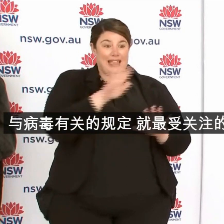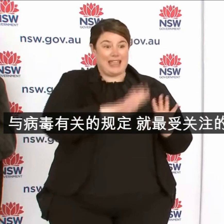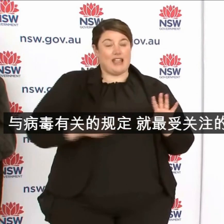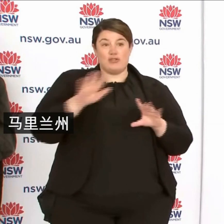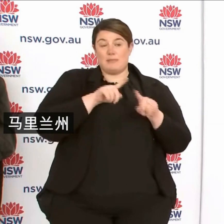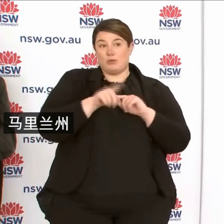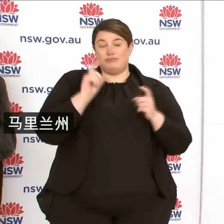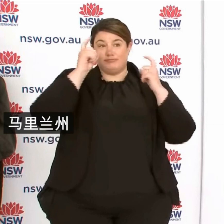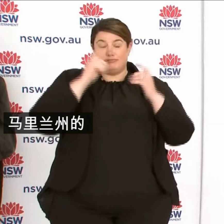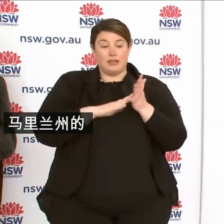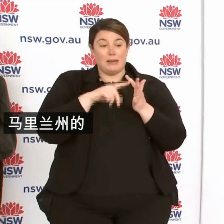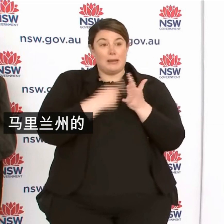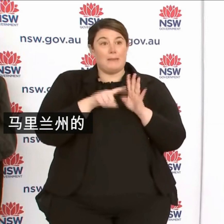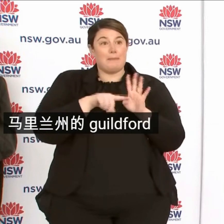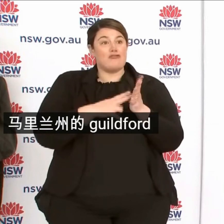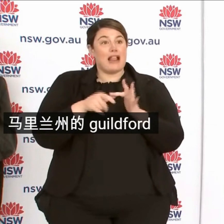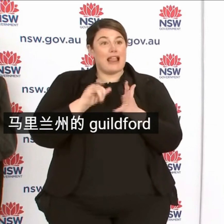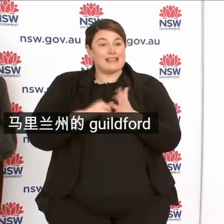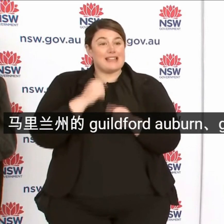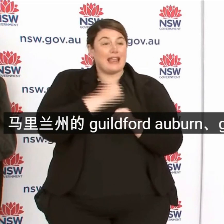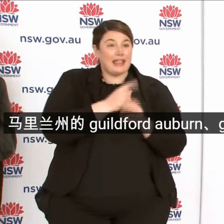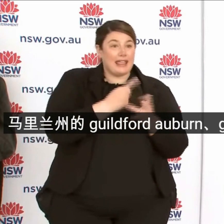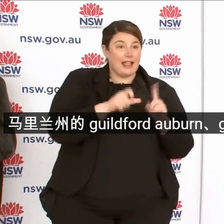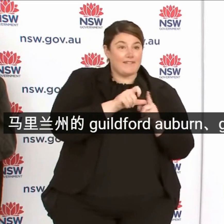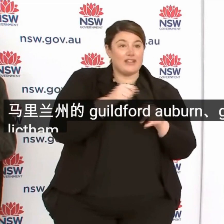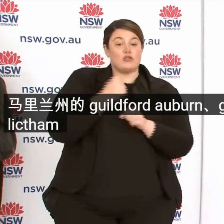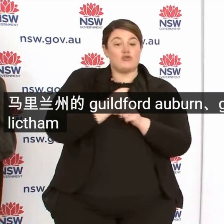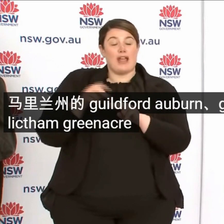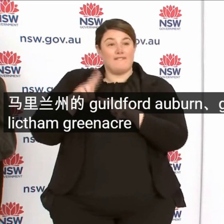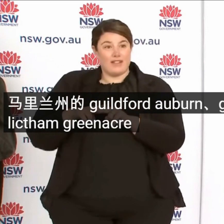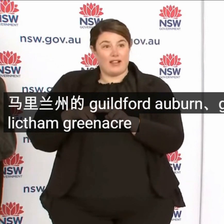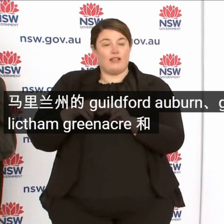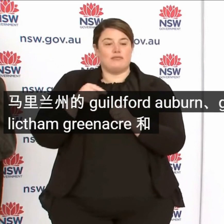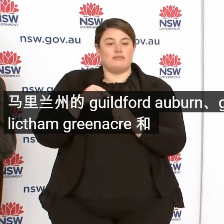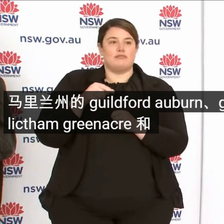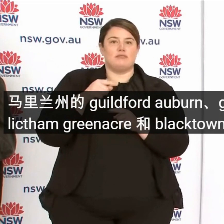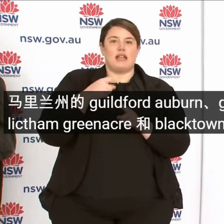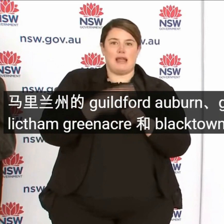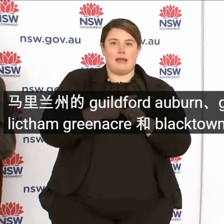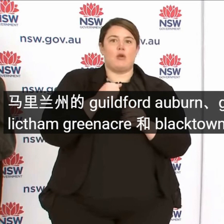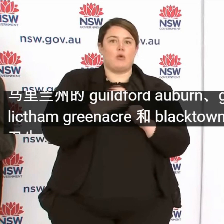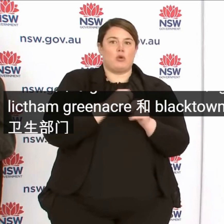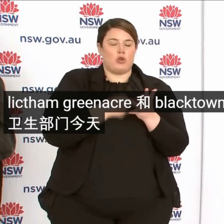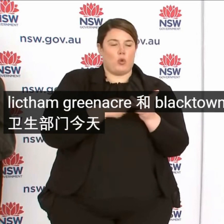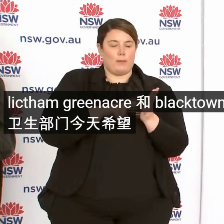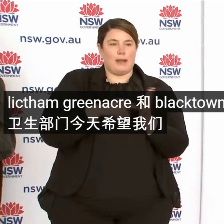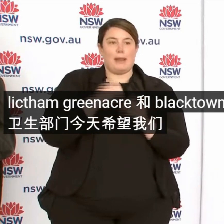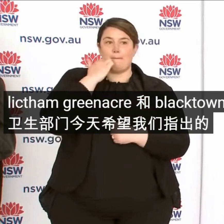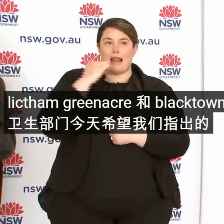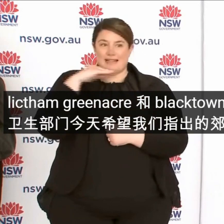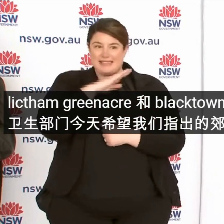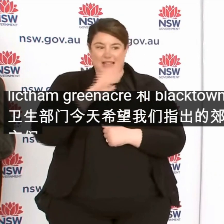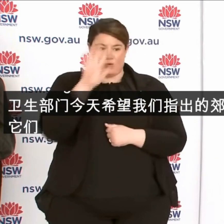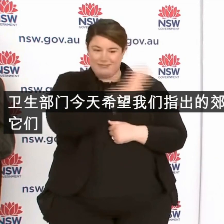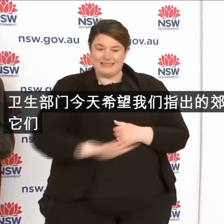concern, Merrylands, Guildford, Auburn, Granville, Lidcombe, Greenacre and Blacktown are the suburbs that Health wants